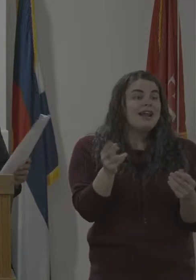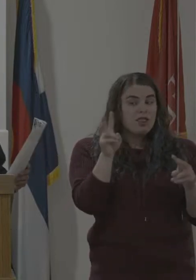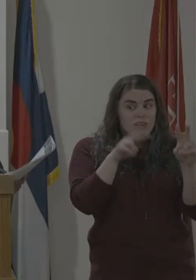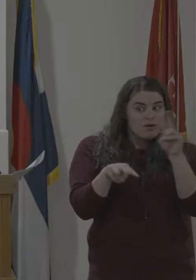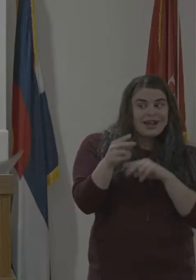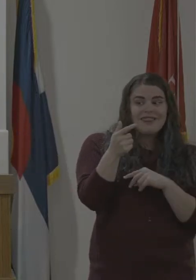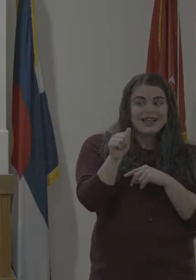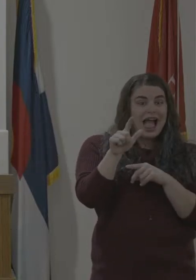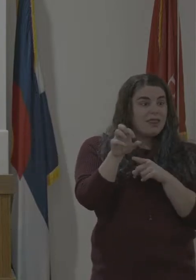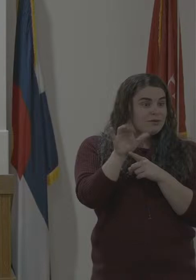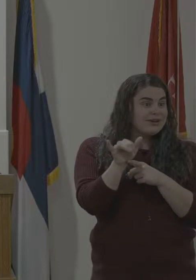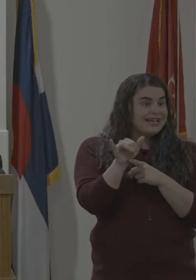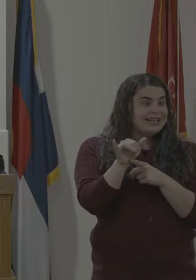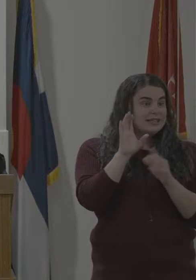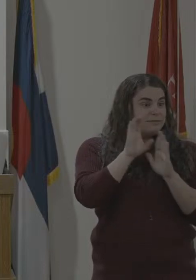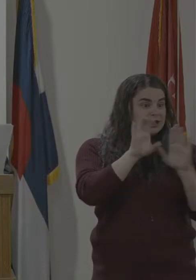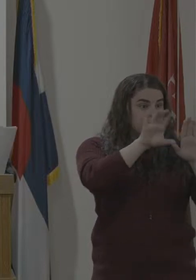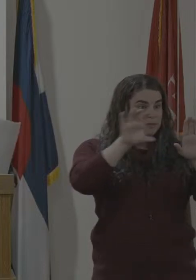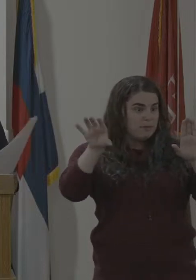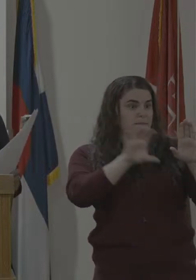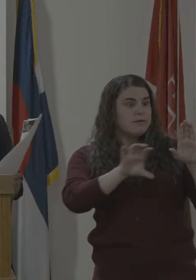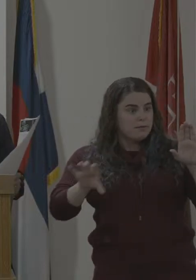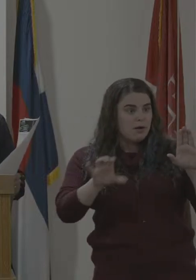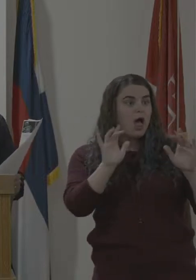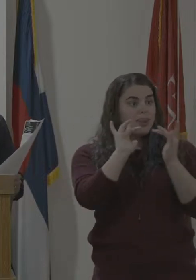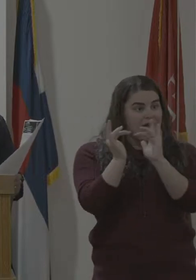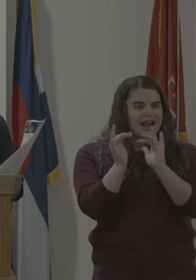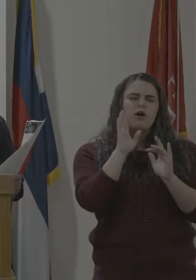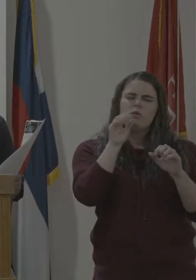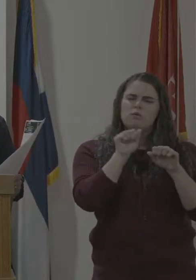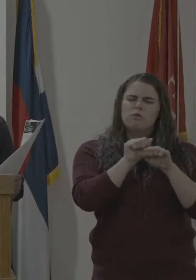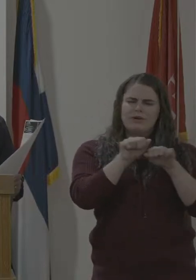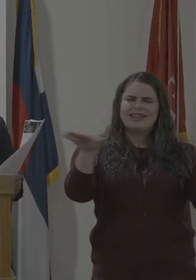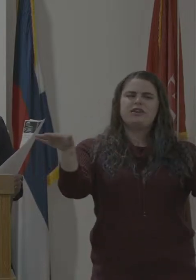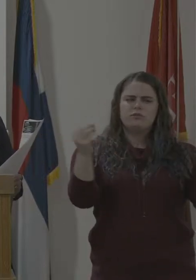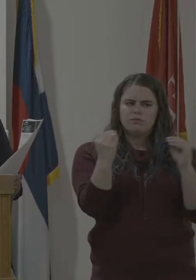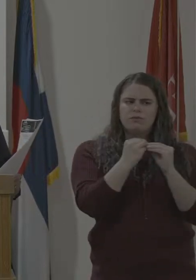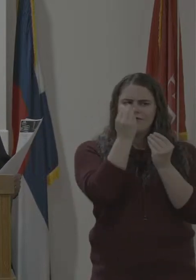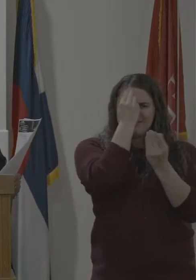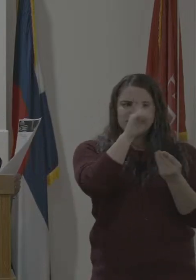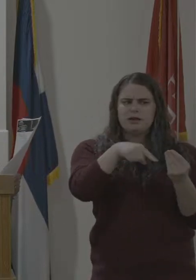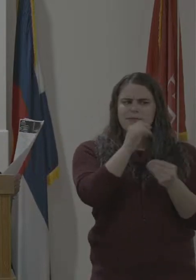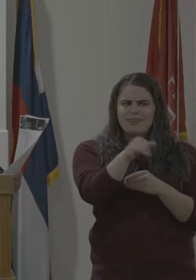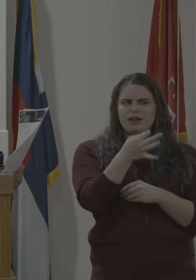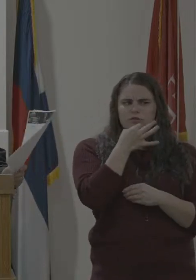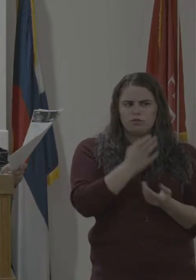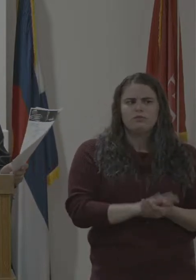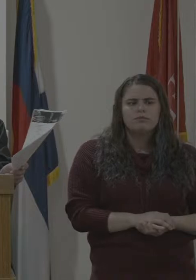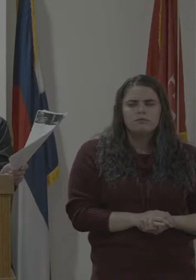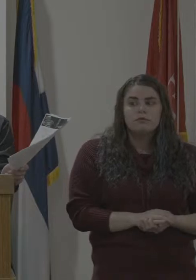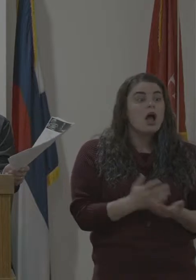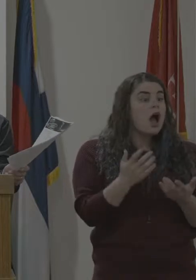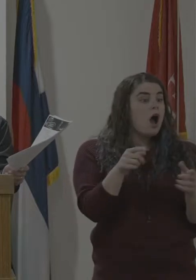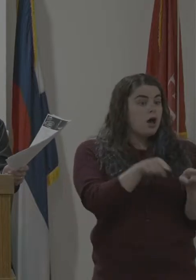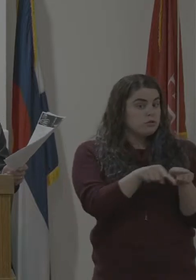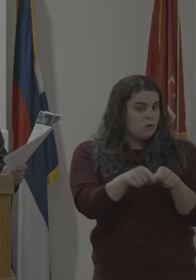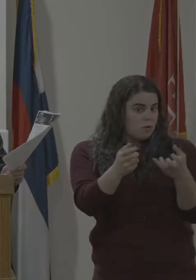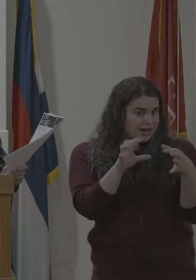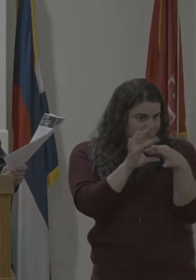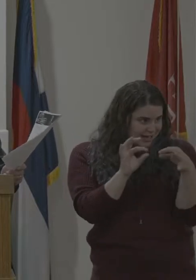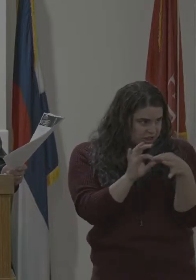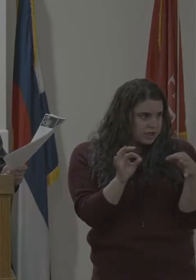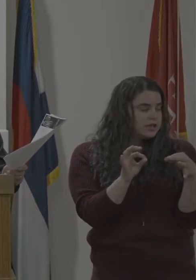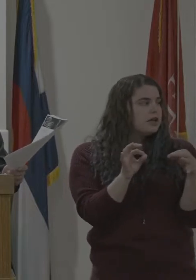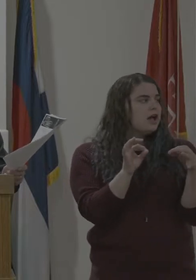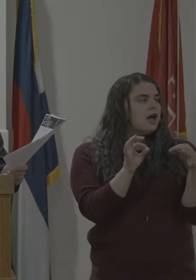galleries online. We'll be sending out more information about those soon. I do want to mention that